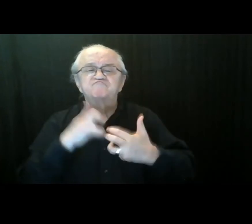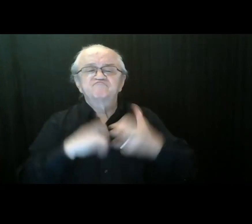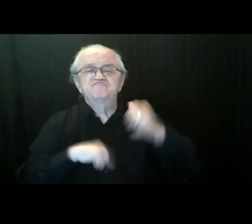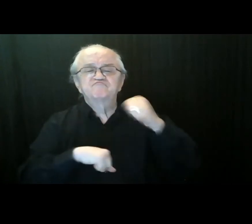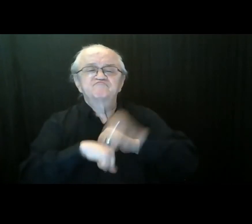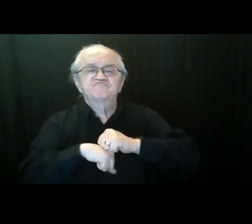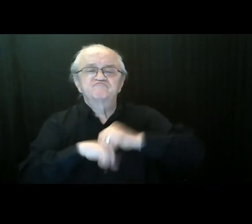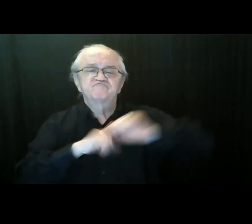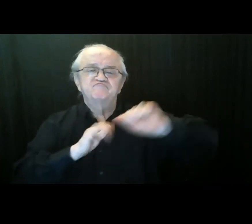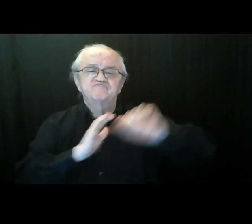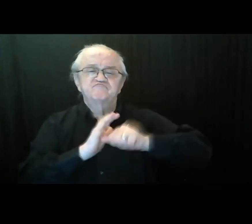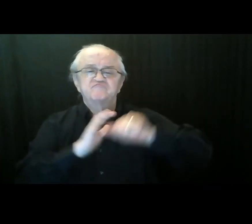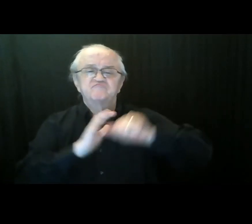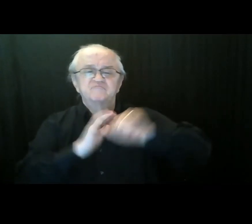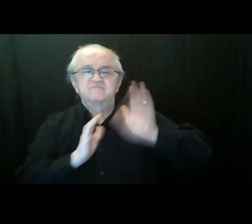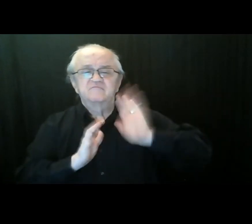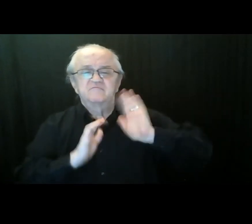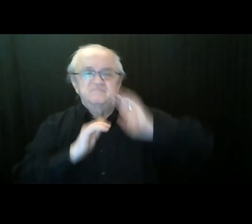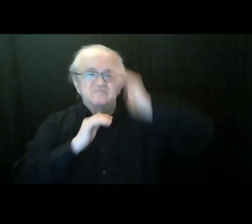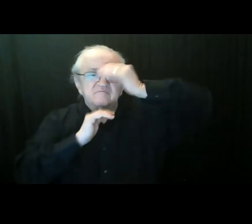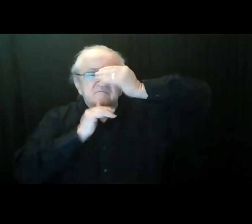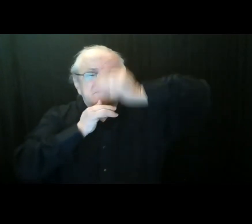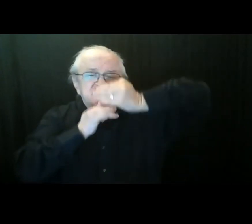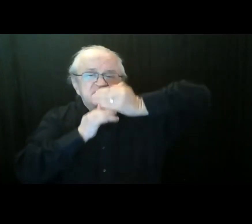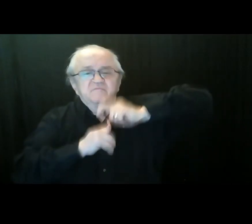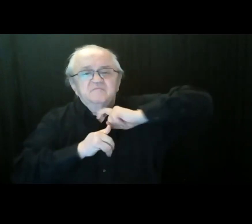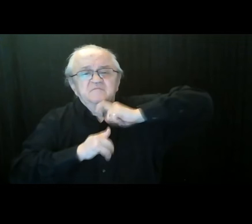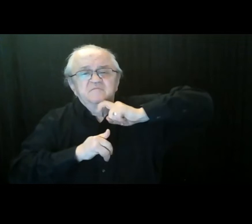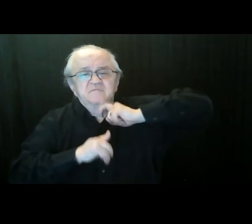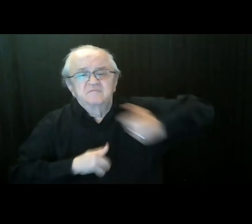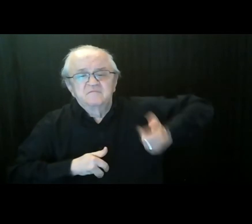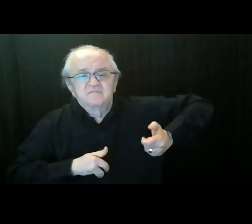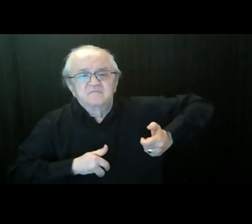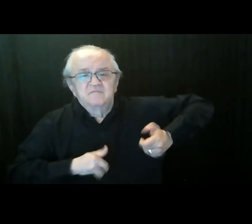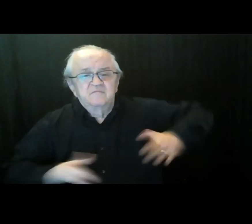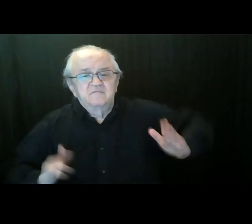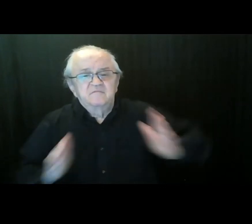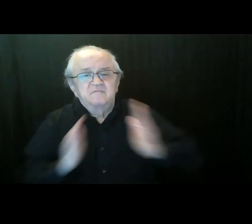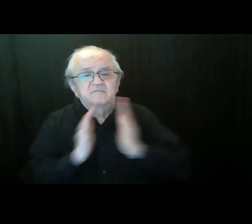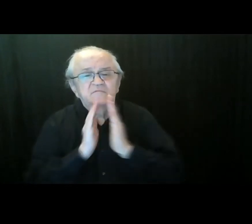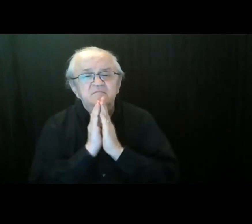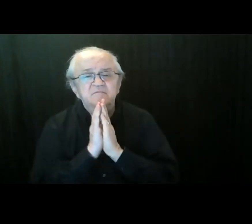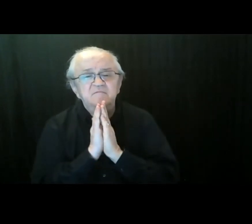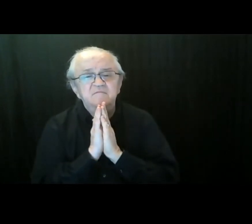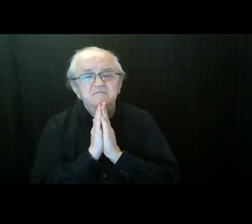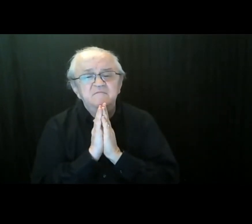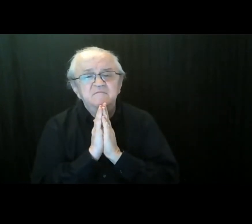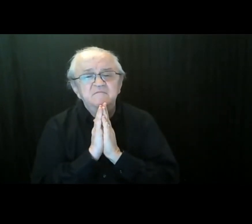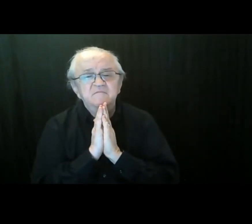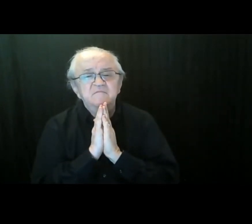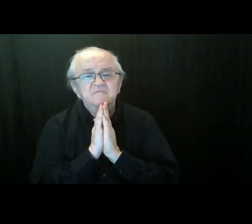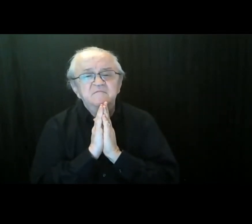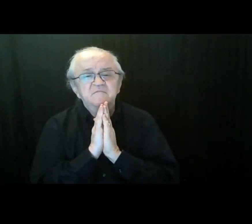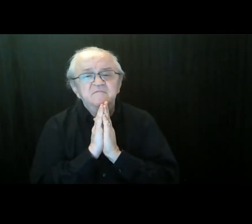knight in armor. Their hands were held in prayer like this. They were easily